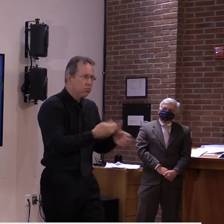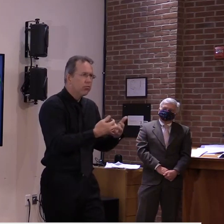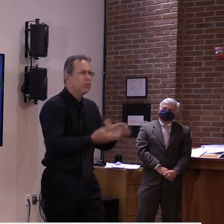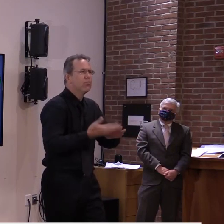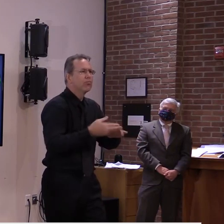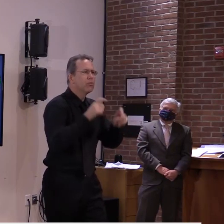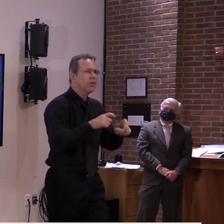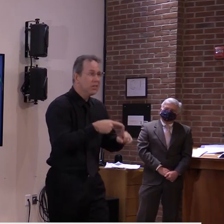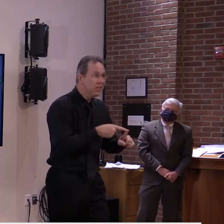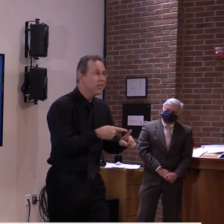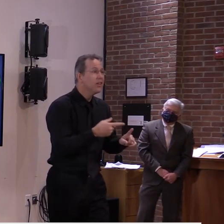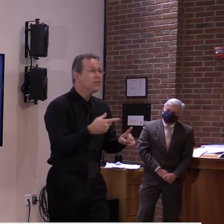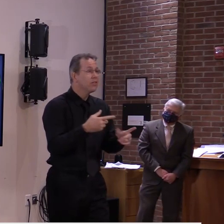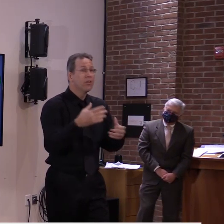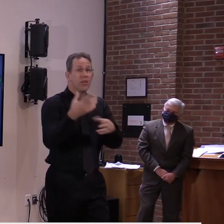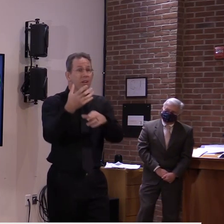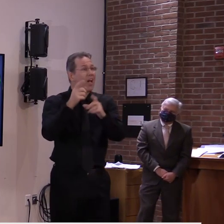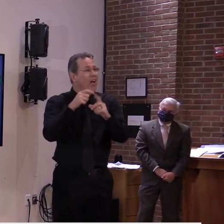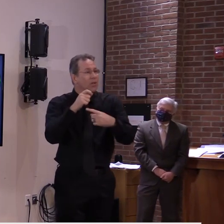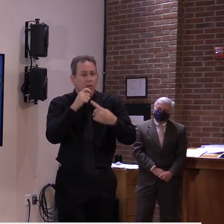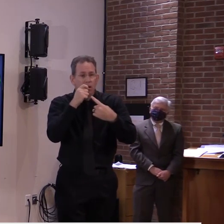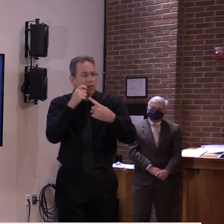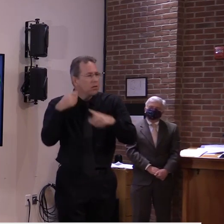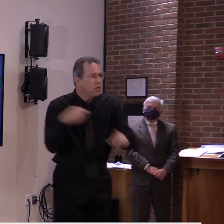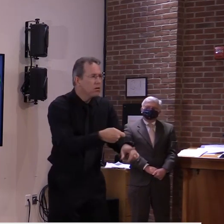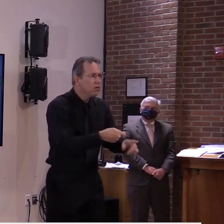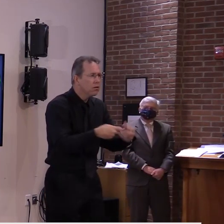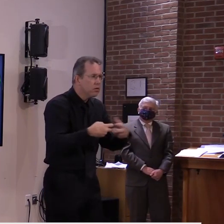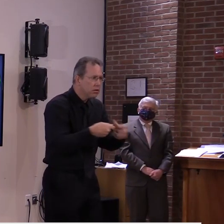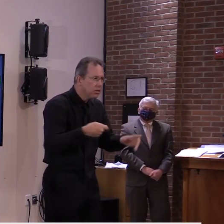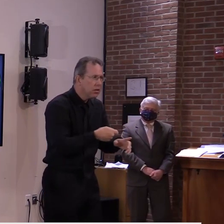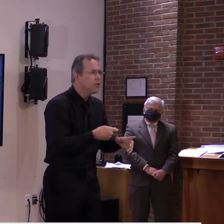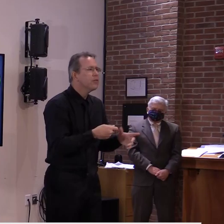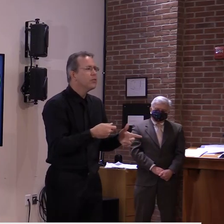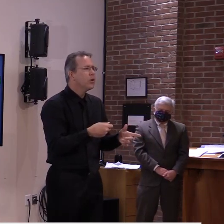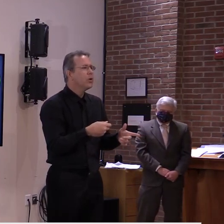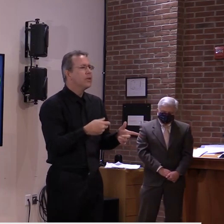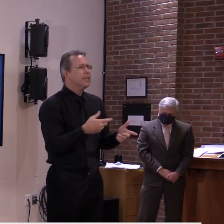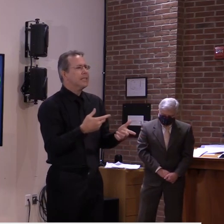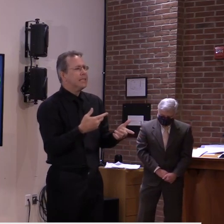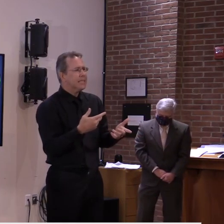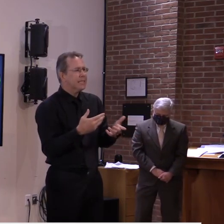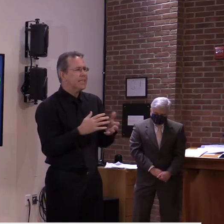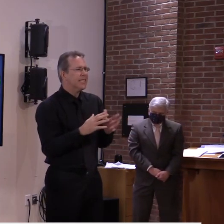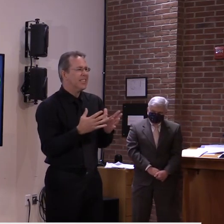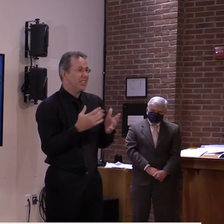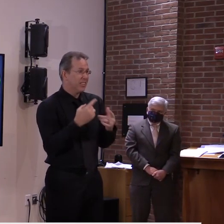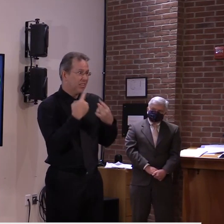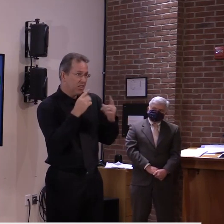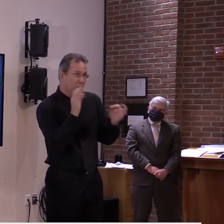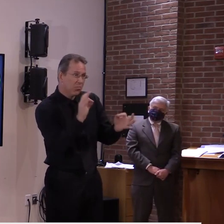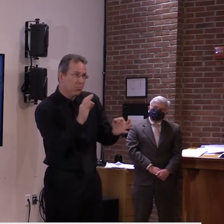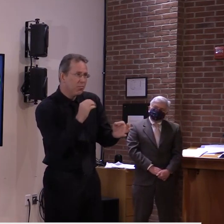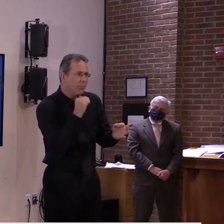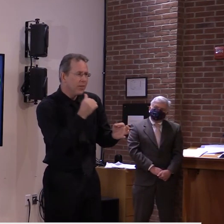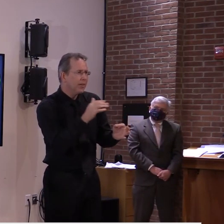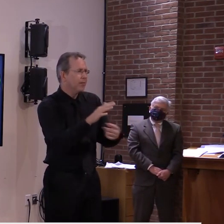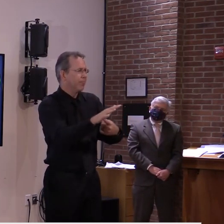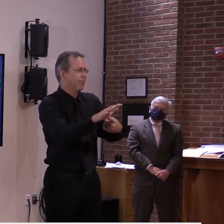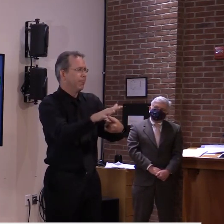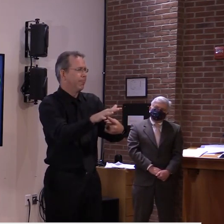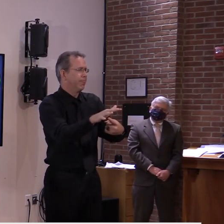more news came out about the performance characteristics of that platform, discouraging most of us from wanting